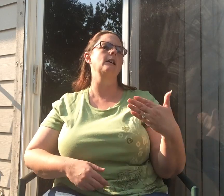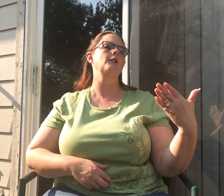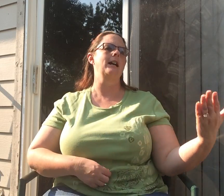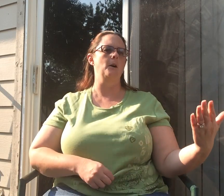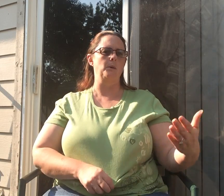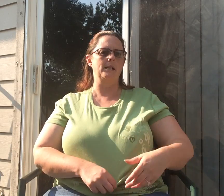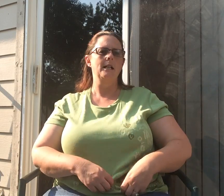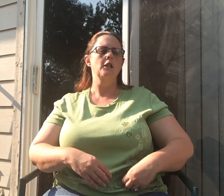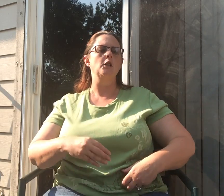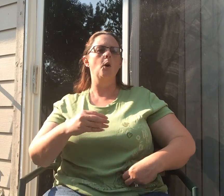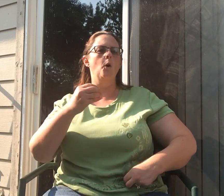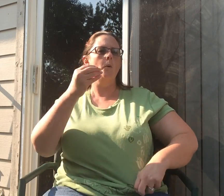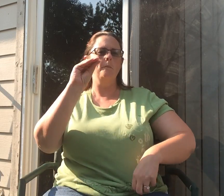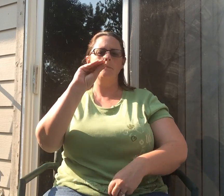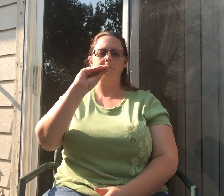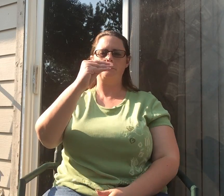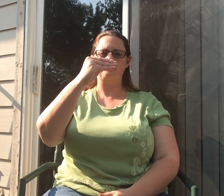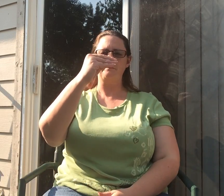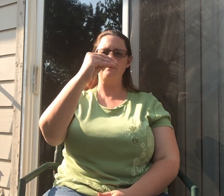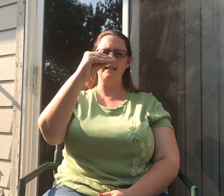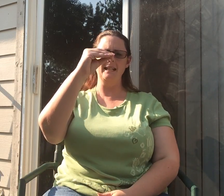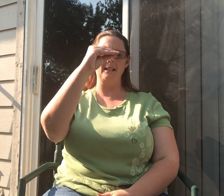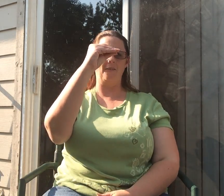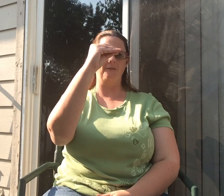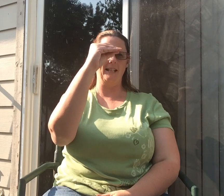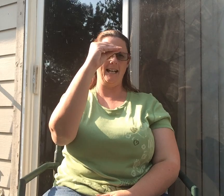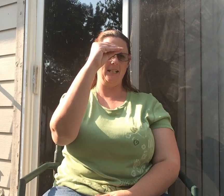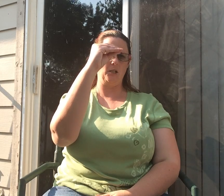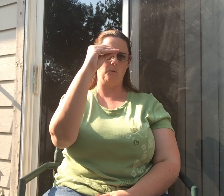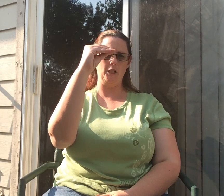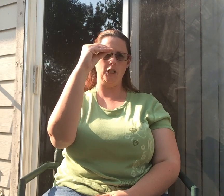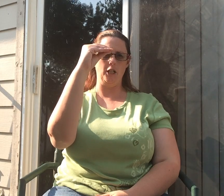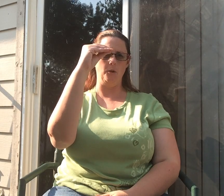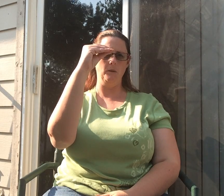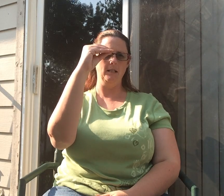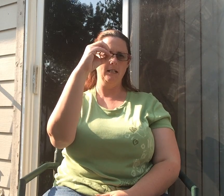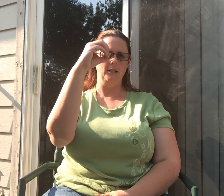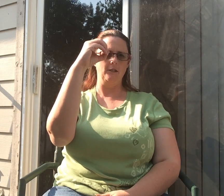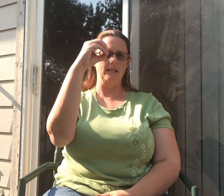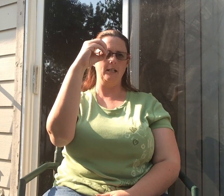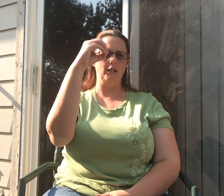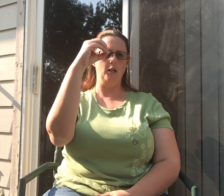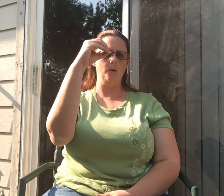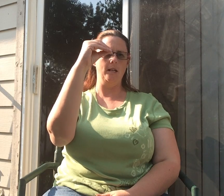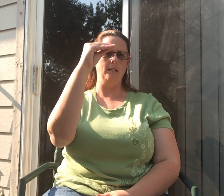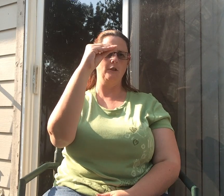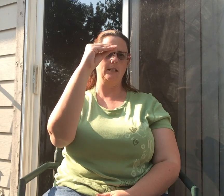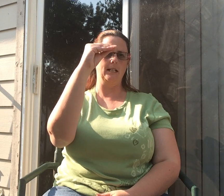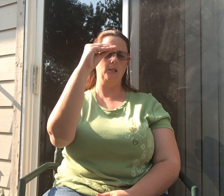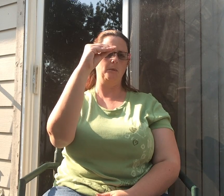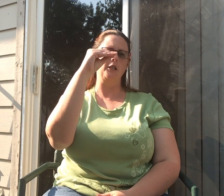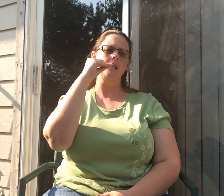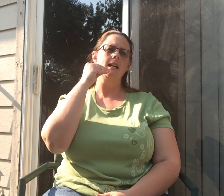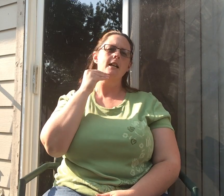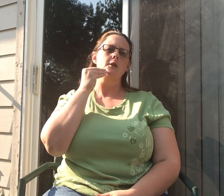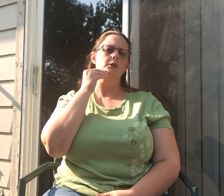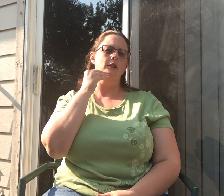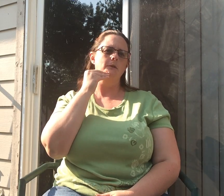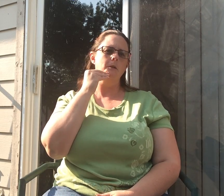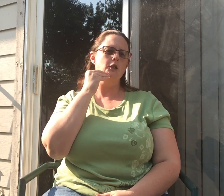your house. So home is a flat squished O. So you take an O and you just kind of squish it. You start from your